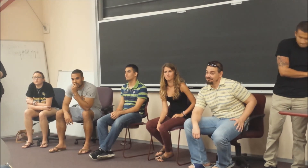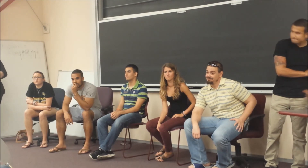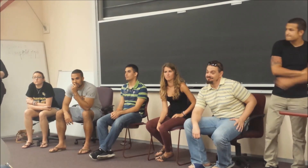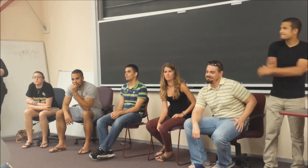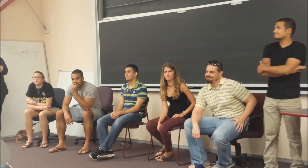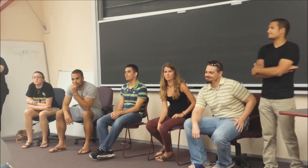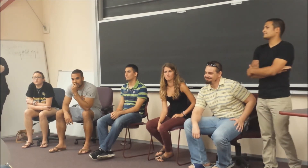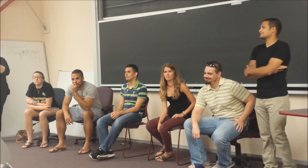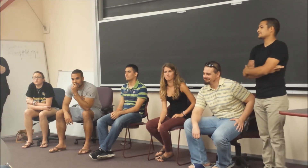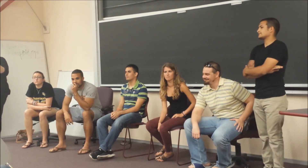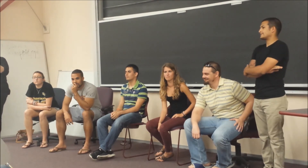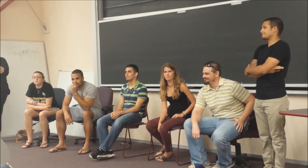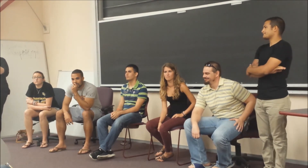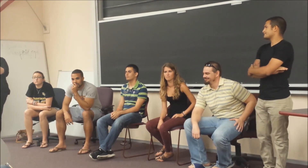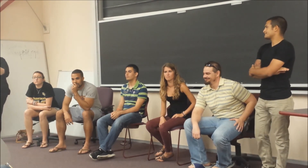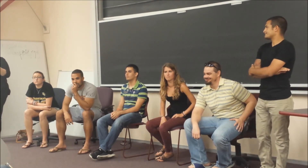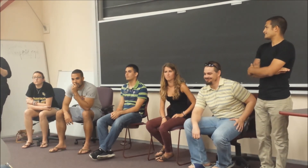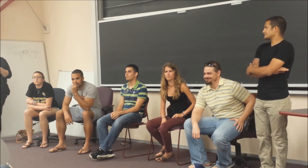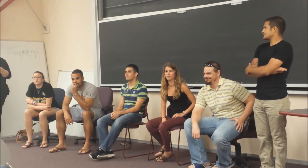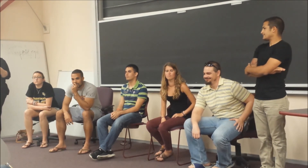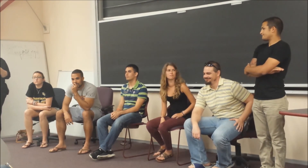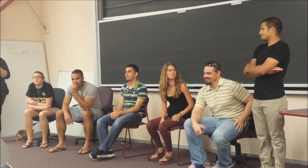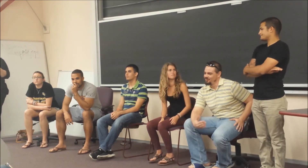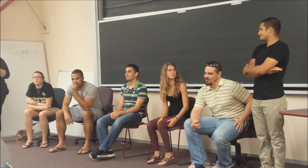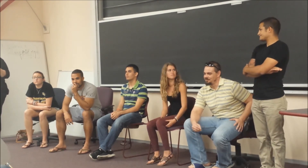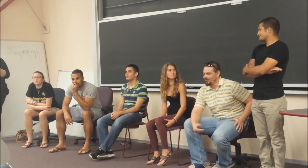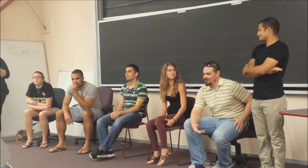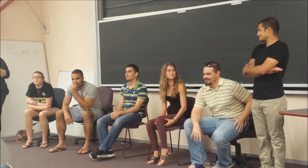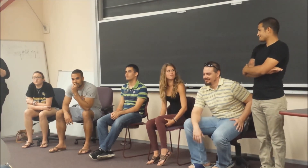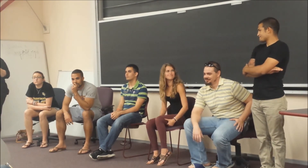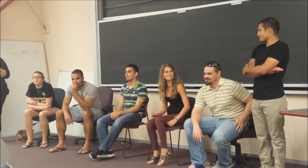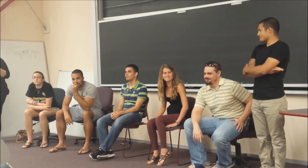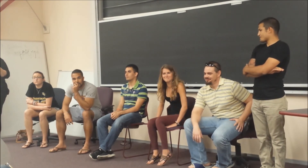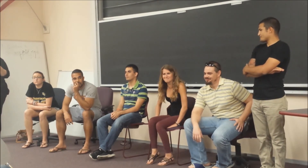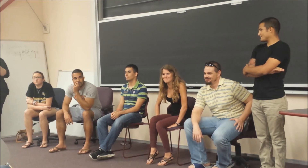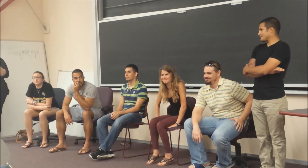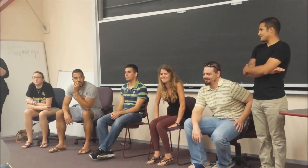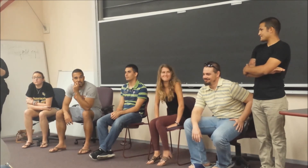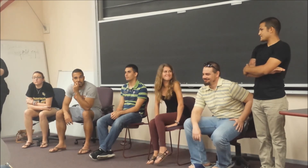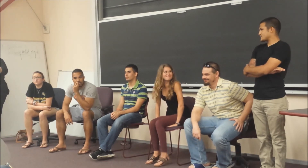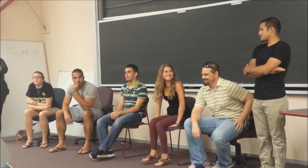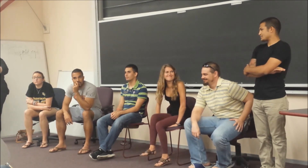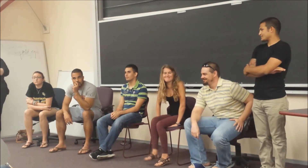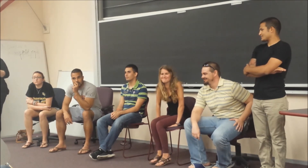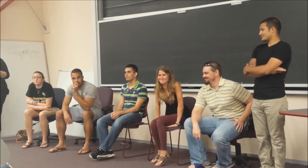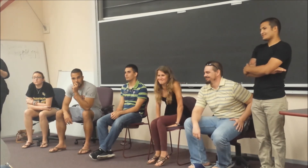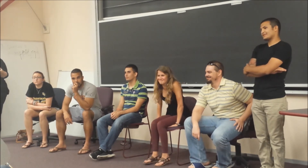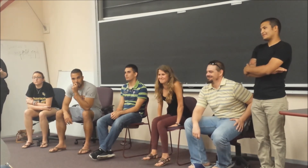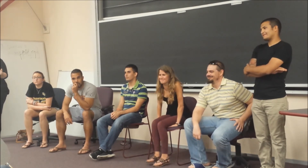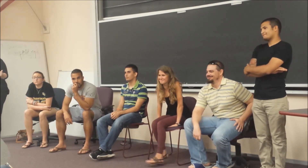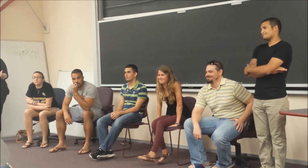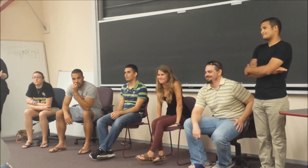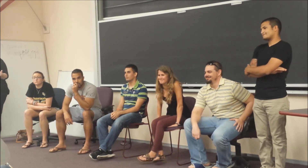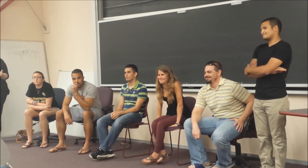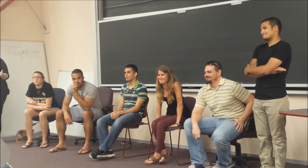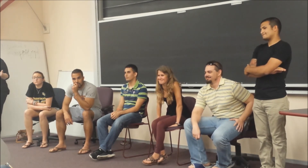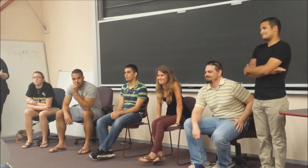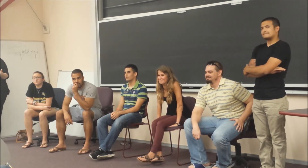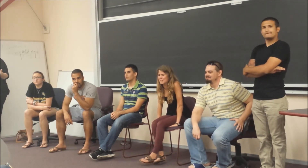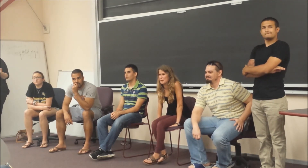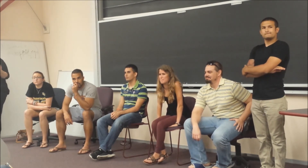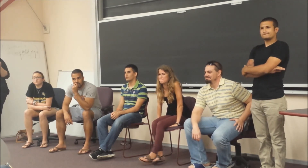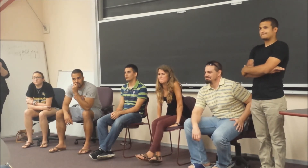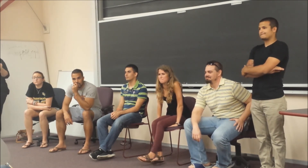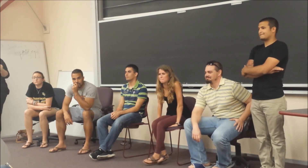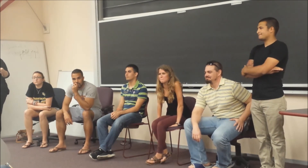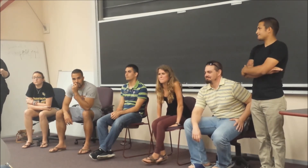gonna train you for 2 weeks. I said, okay, fine. 2 days later, you go, you're doing stuff that takes other people a month to